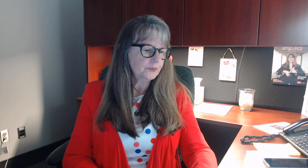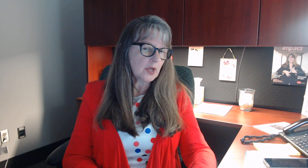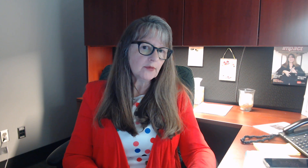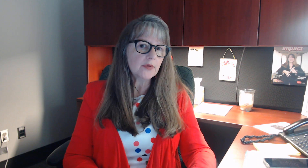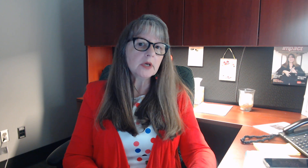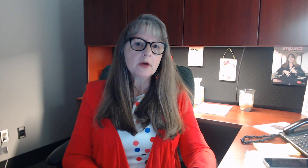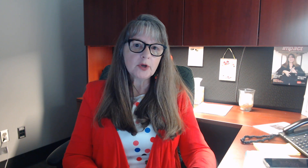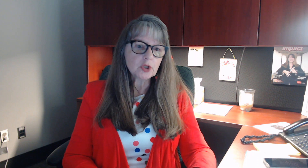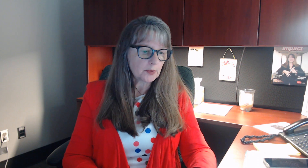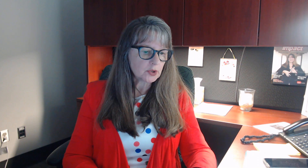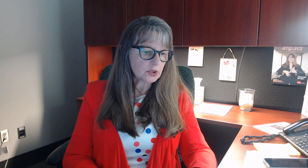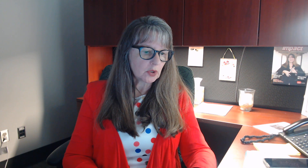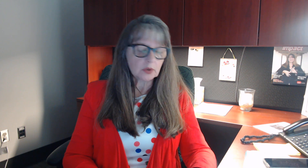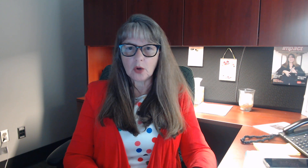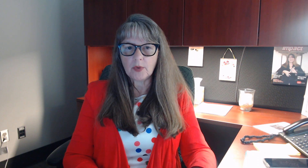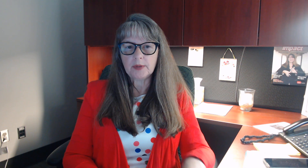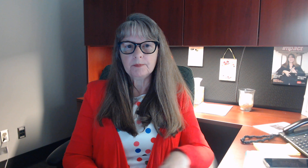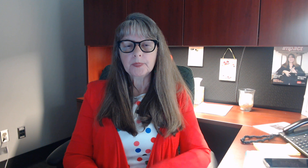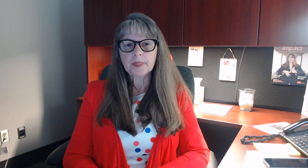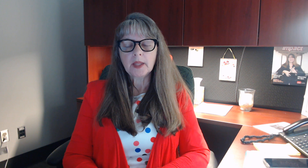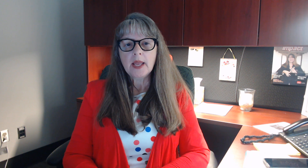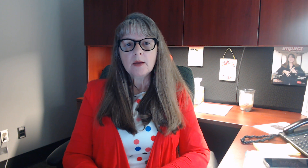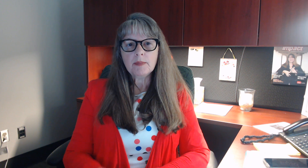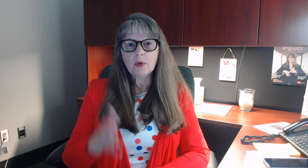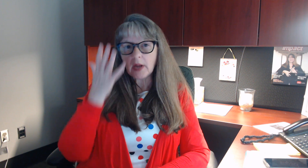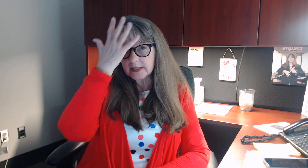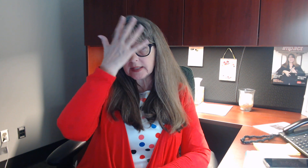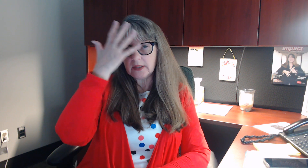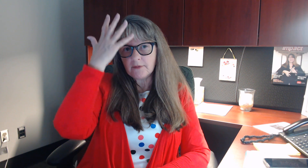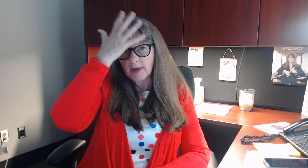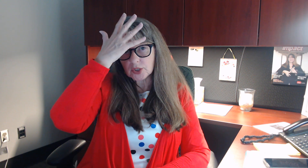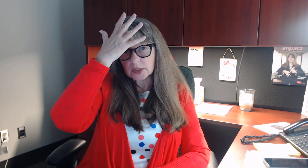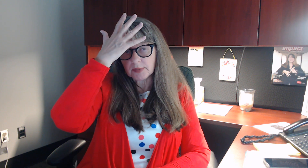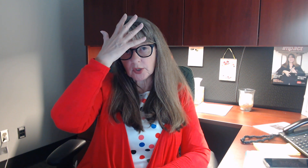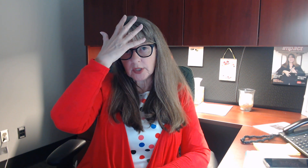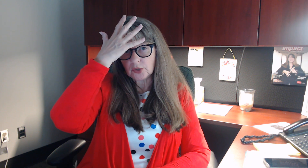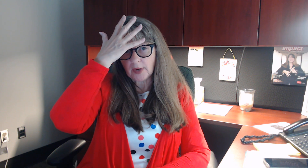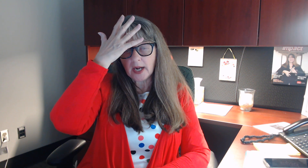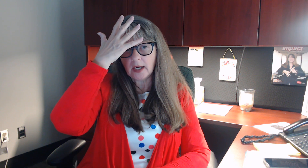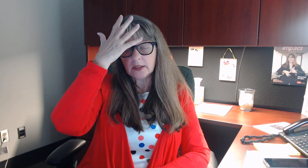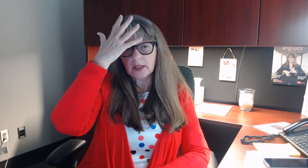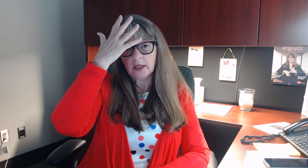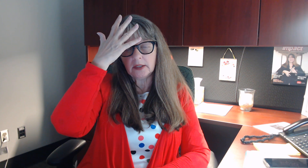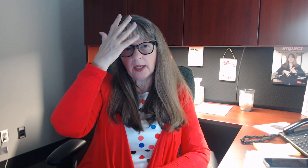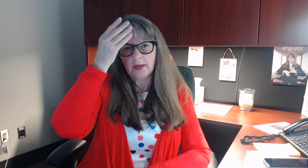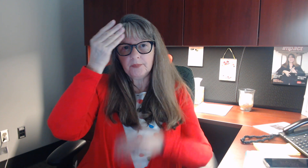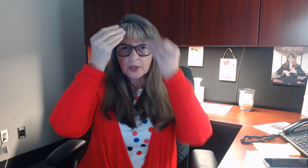have to have the facial expressions to go along with it. Remember I said that information is up here in your head, and